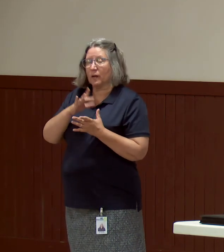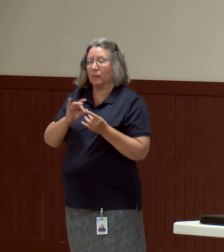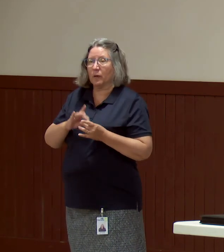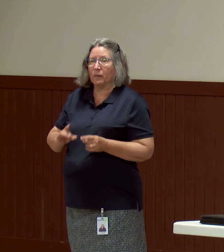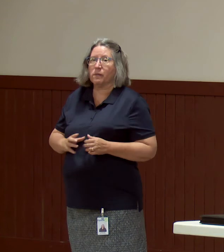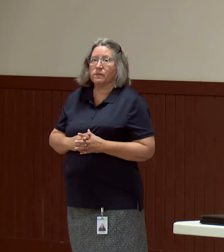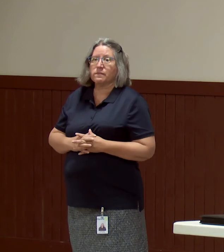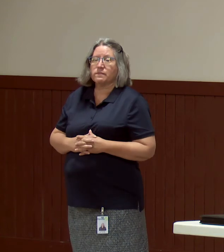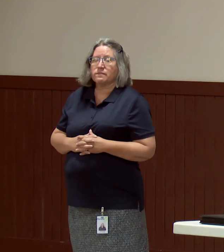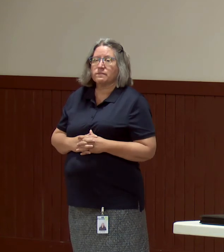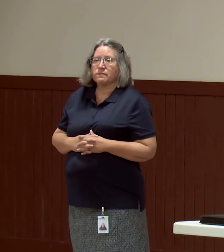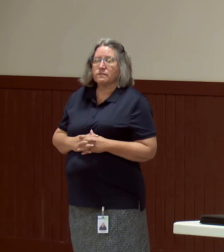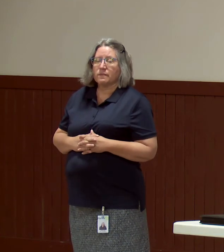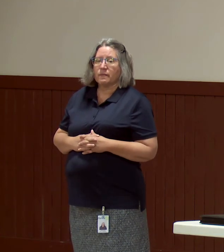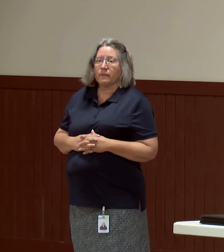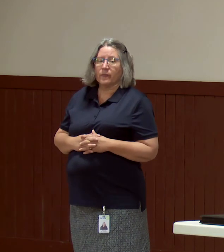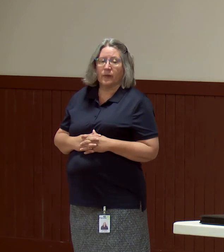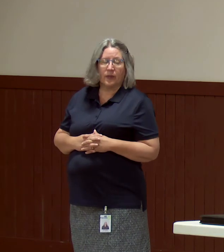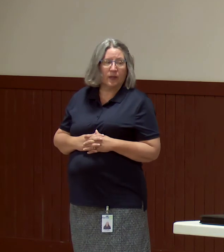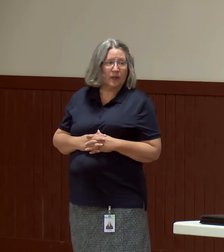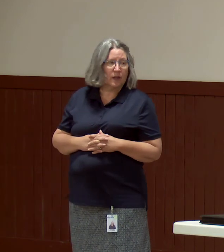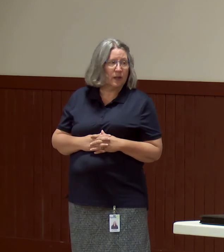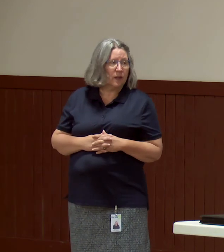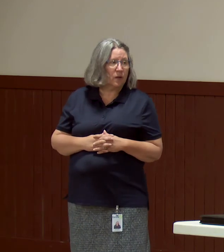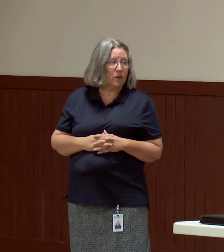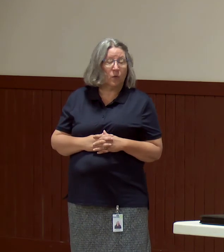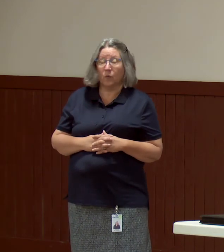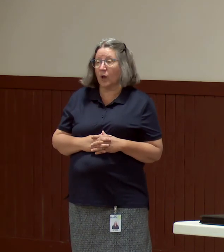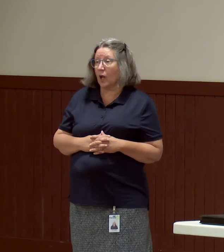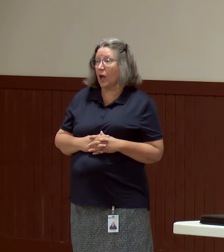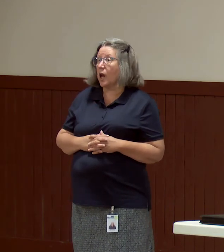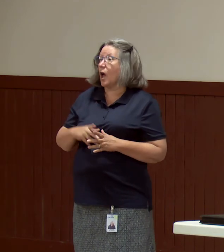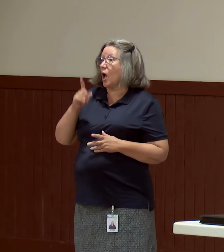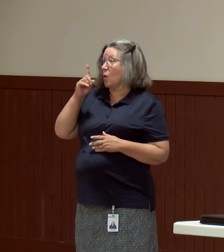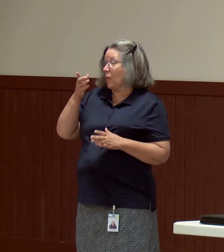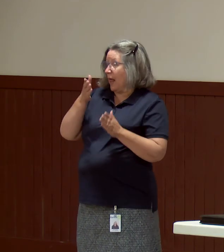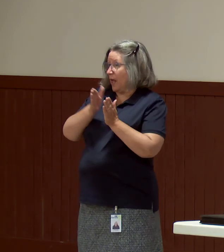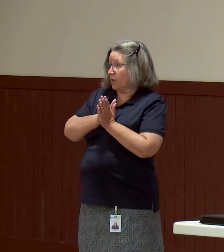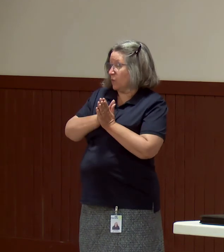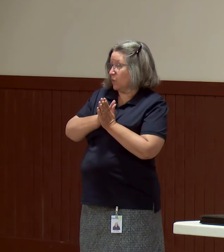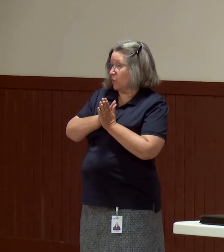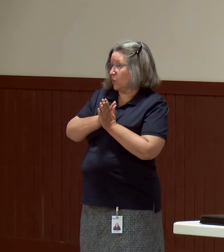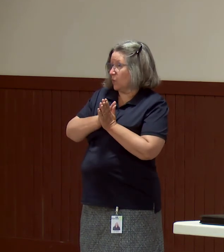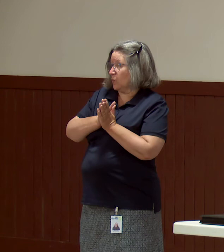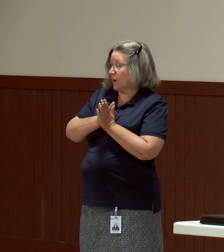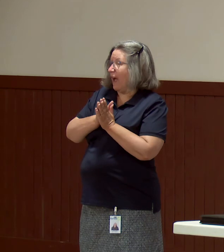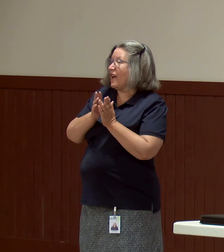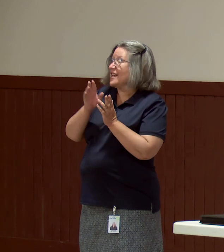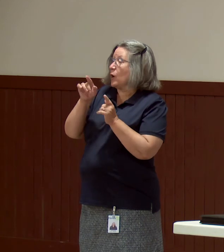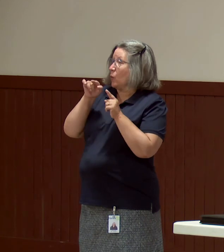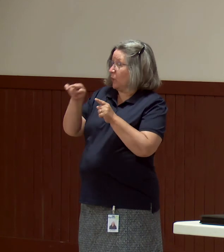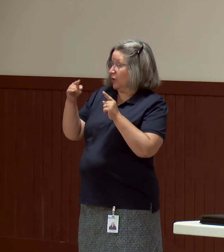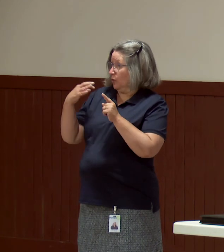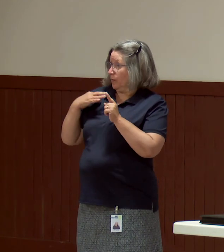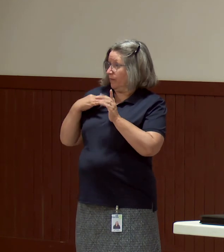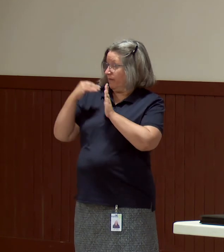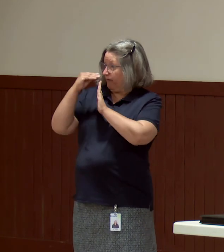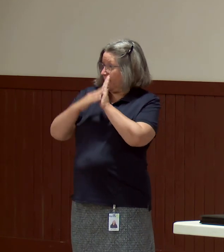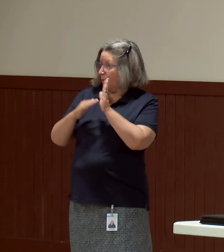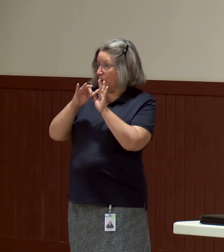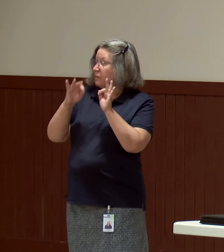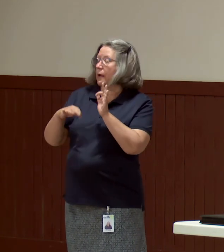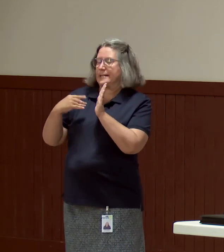And I would ask you to be very, very descriptive in your applications. There